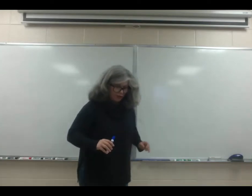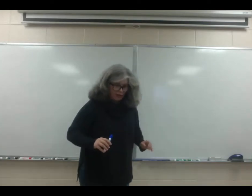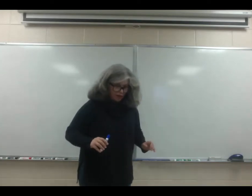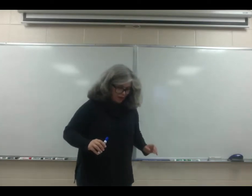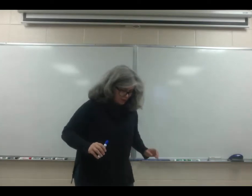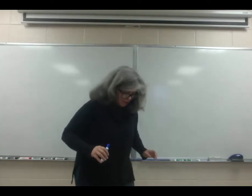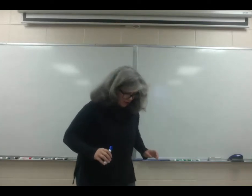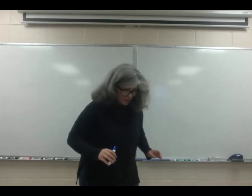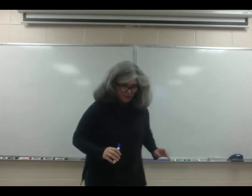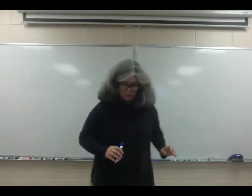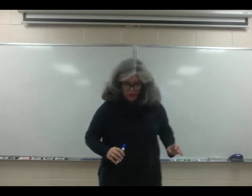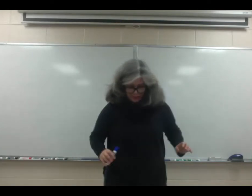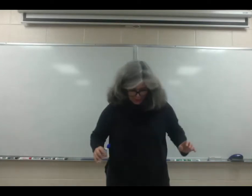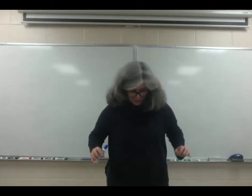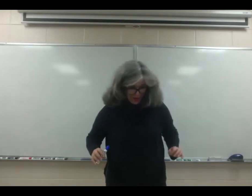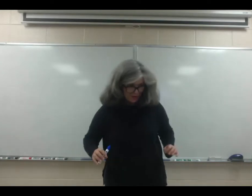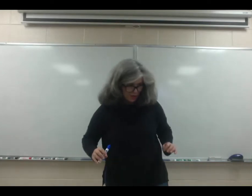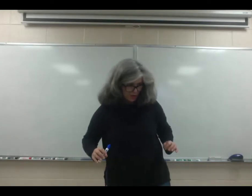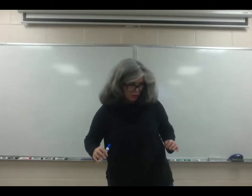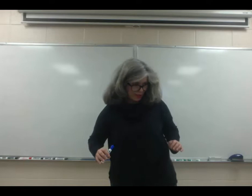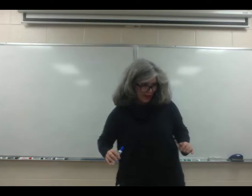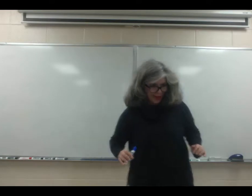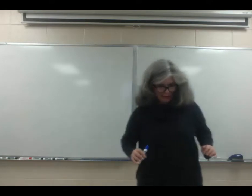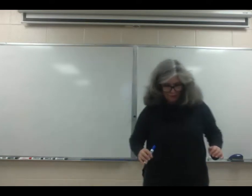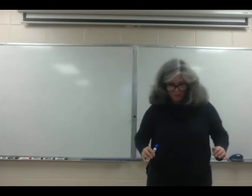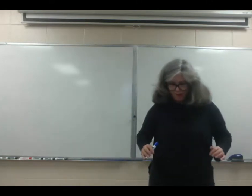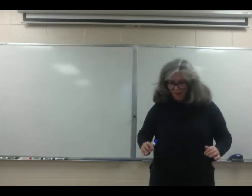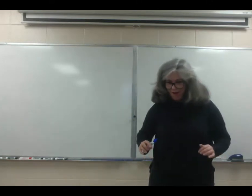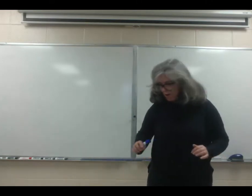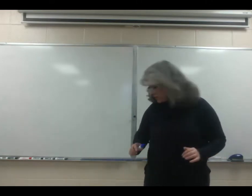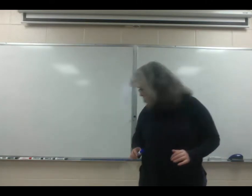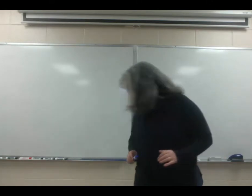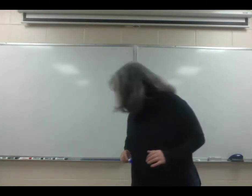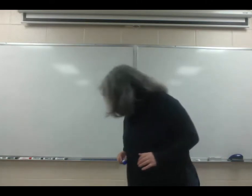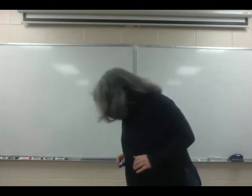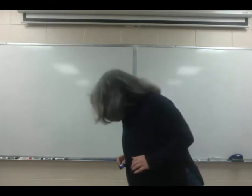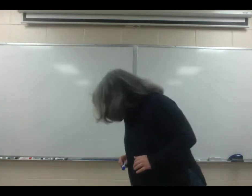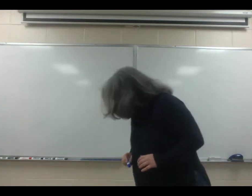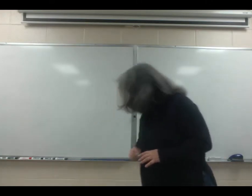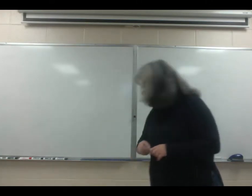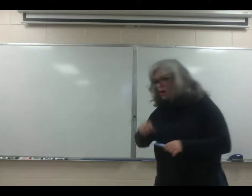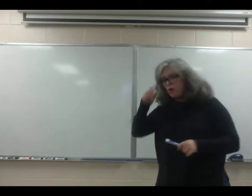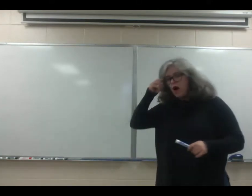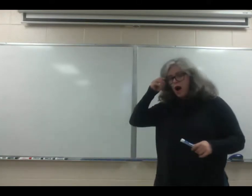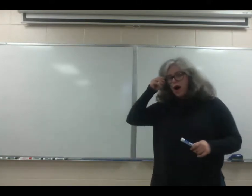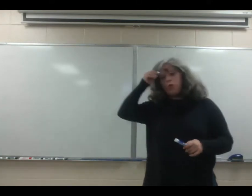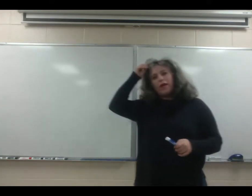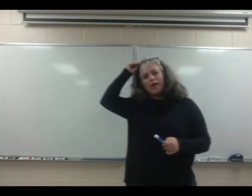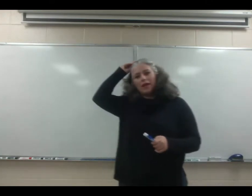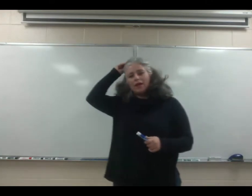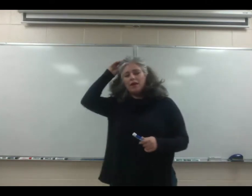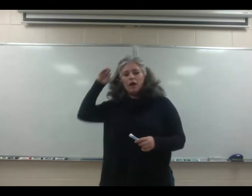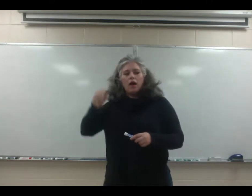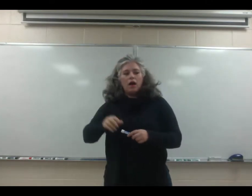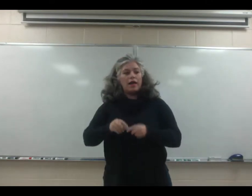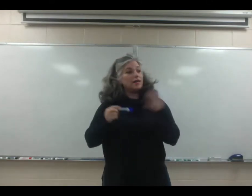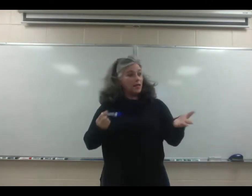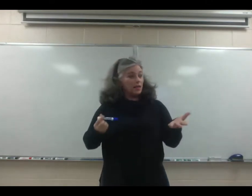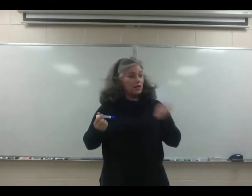I'll have to not be as spastic as I usually am. Okay, so we ended